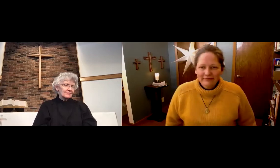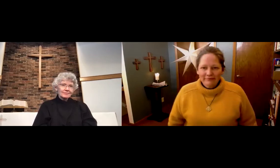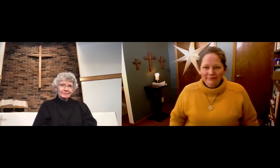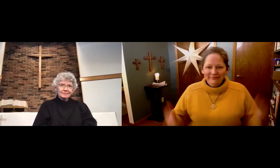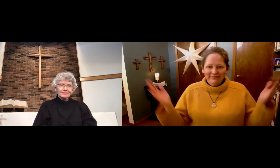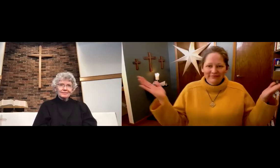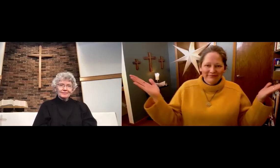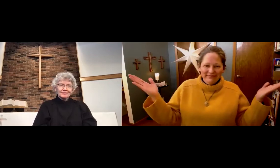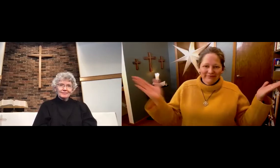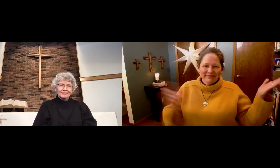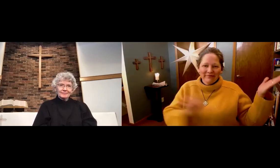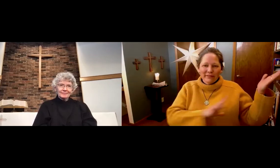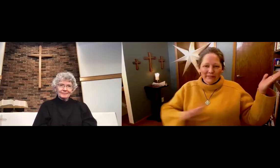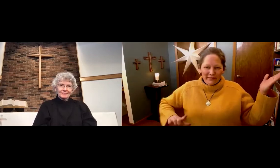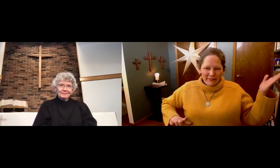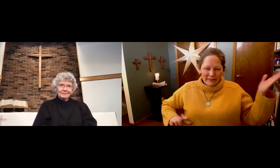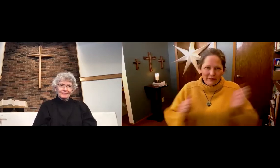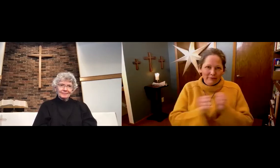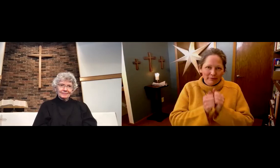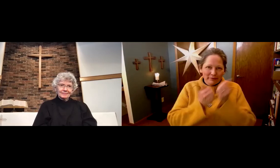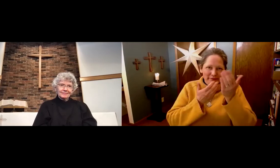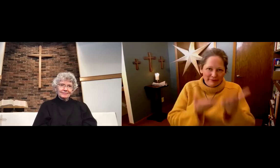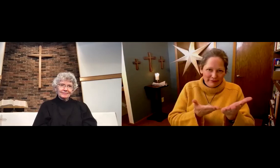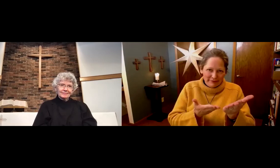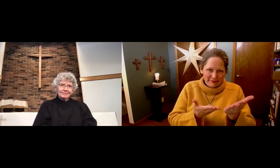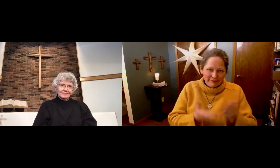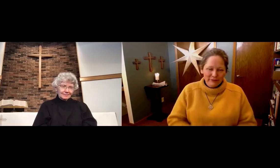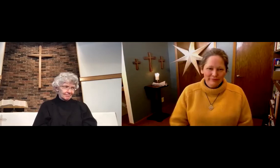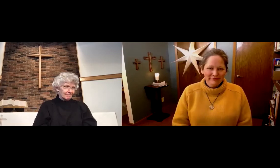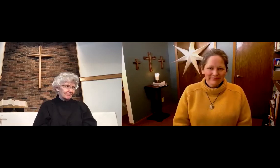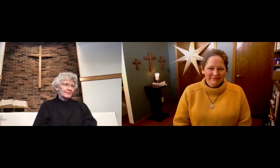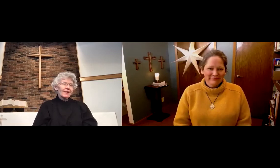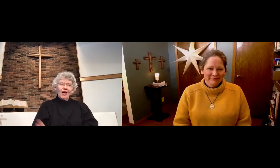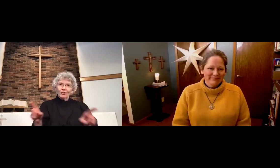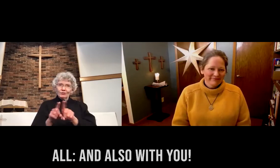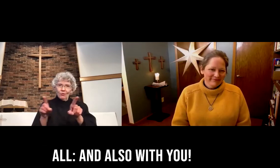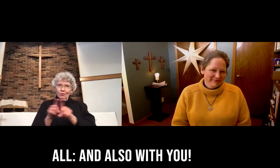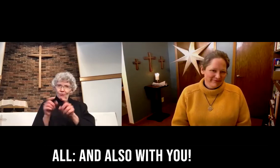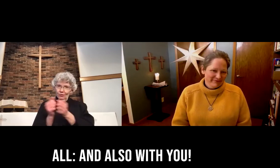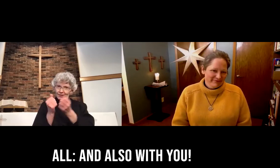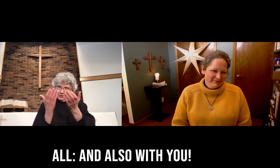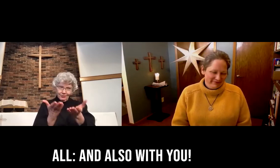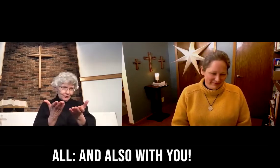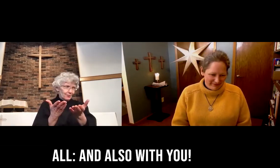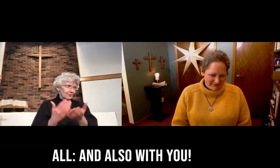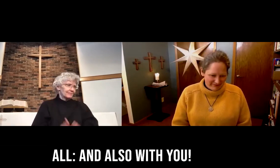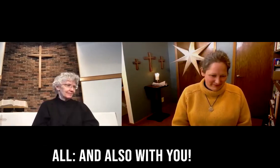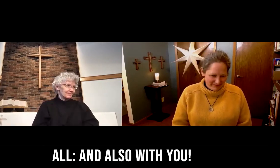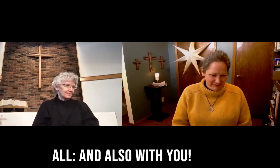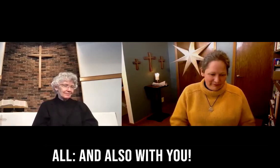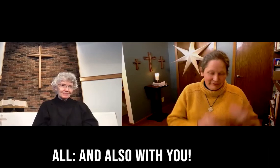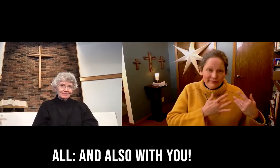The Lord be with you and also with